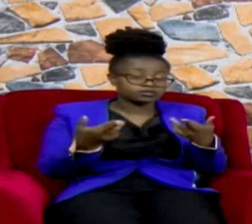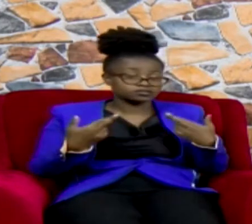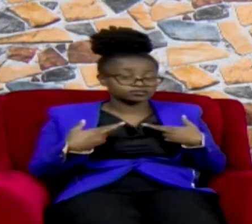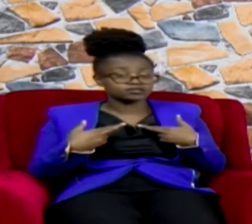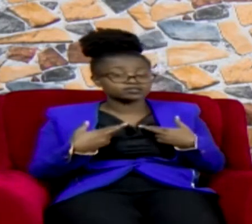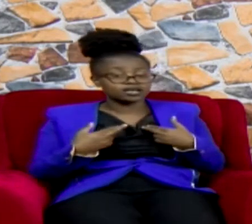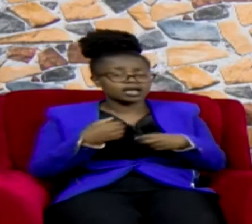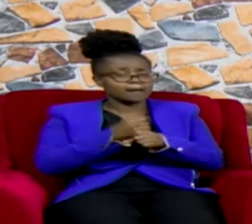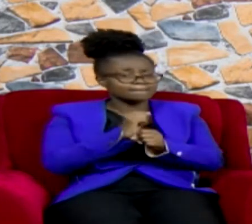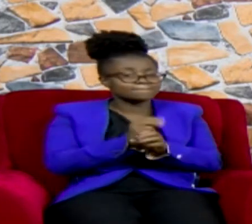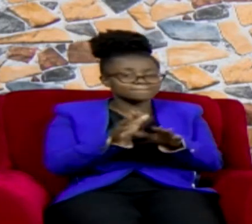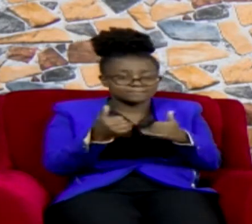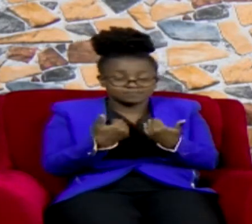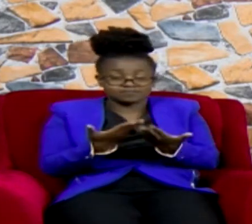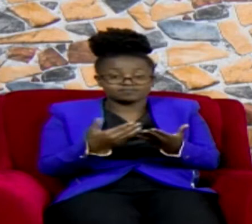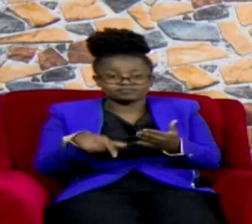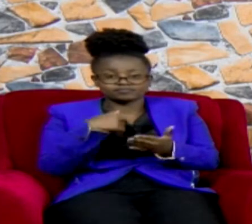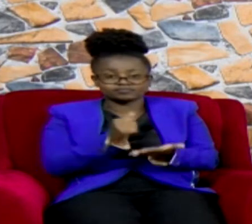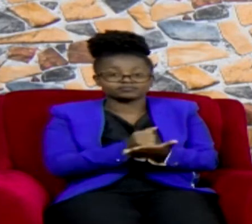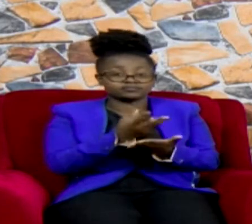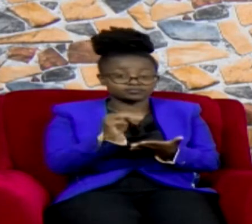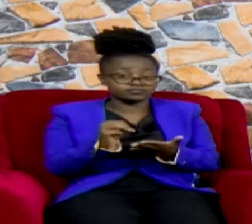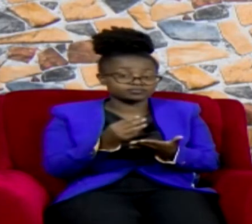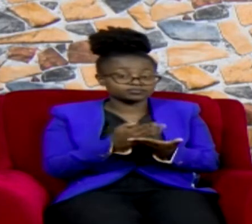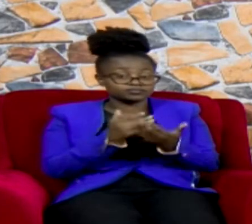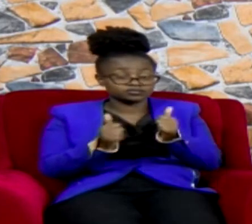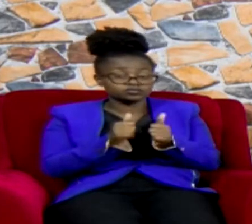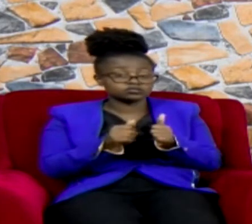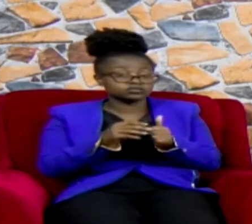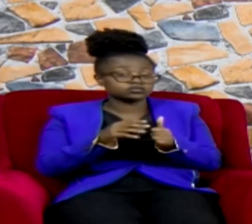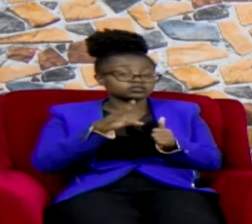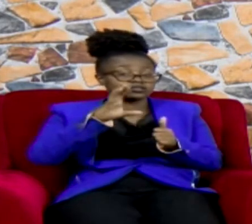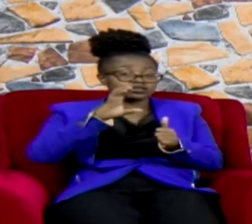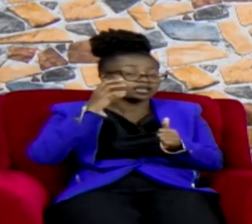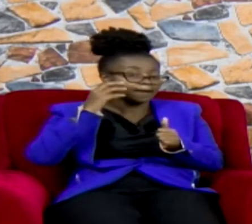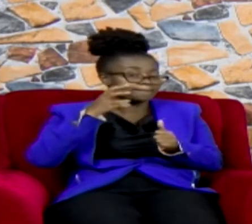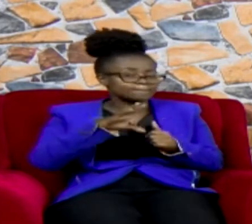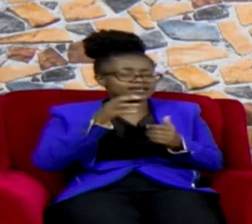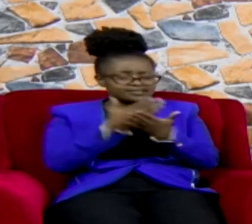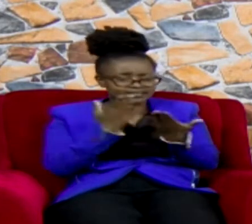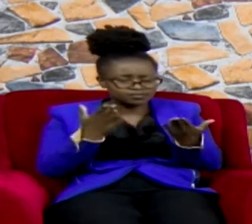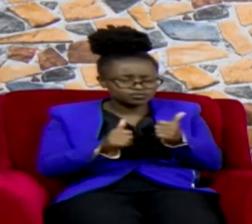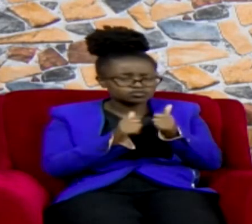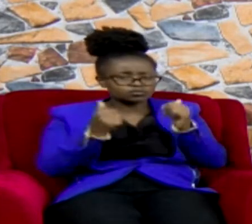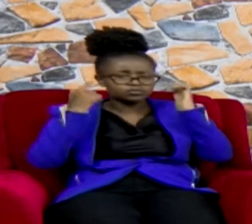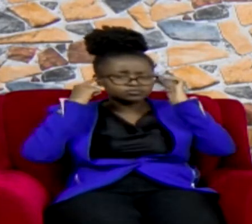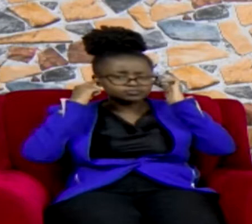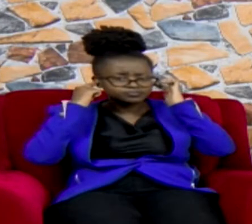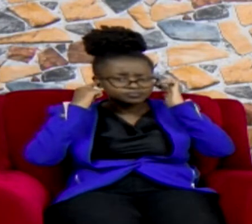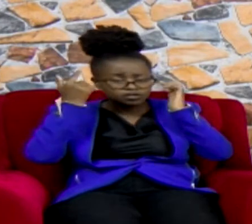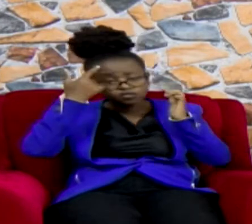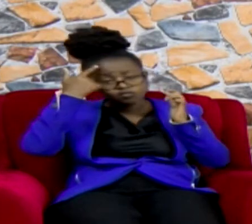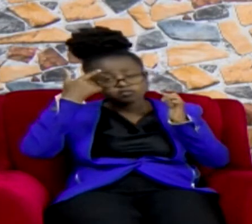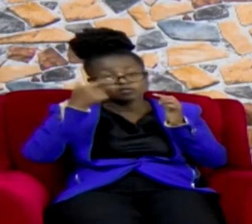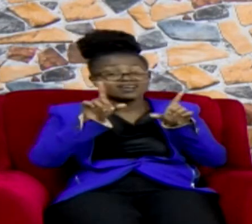and integration with the brain. Yes. Okay, there's something we call earmuffs, right? Yes. Earmuffs are the ones that look like headphones for the